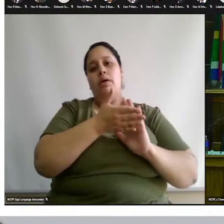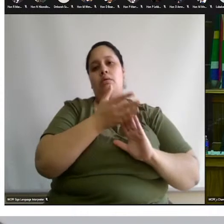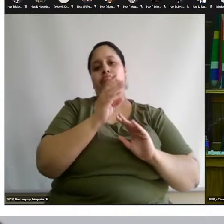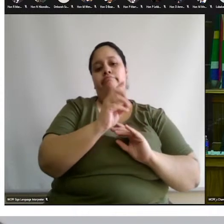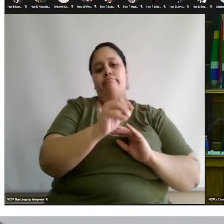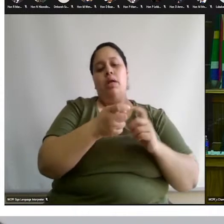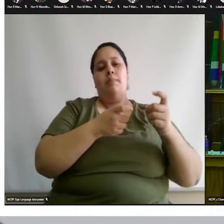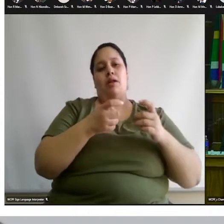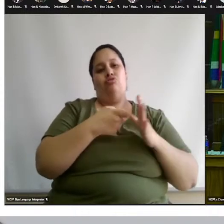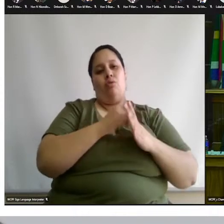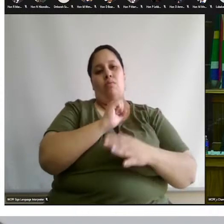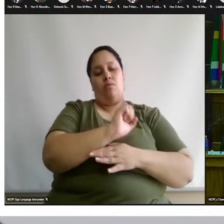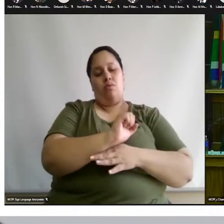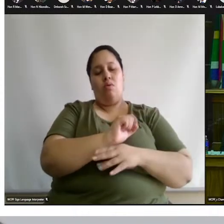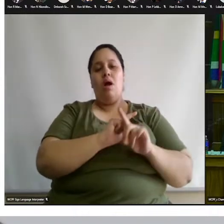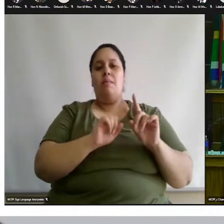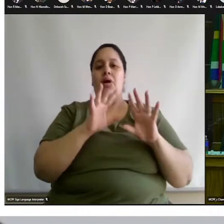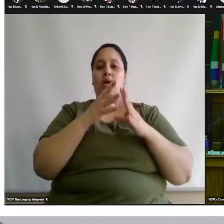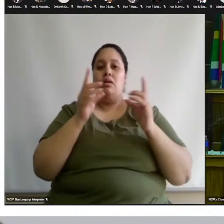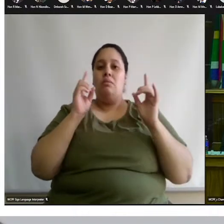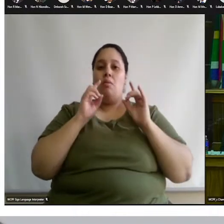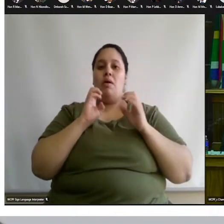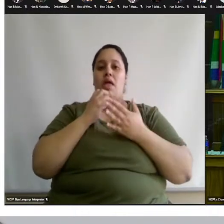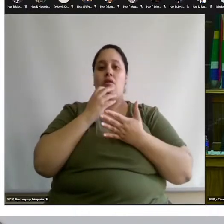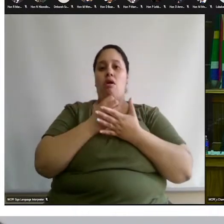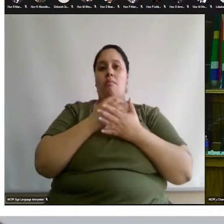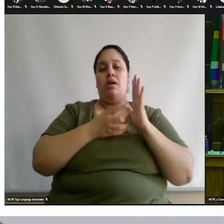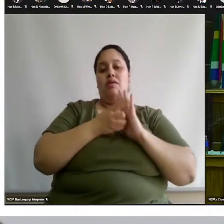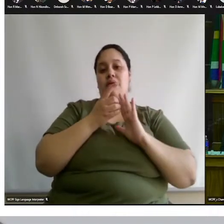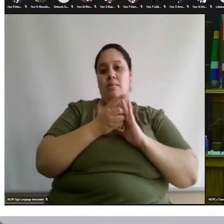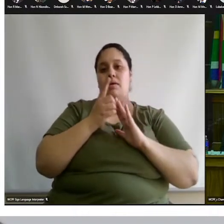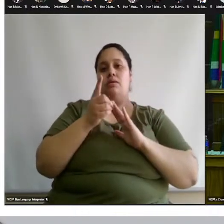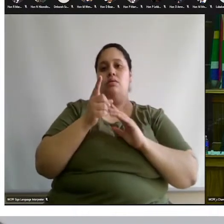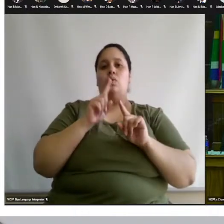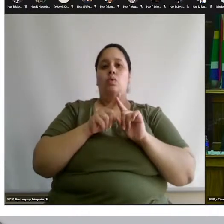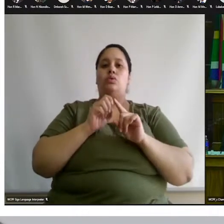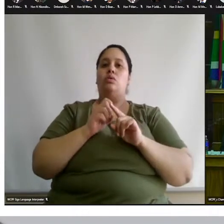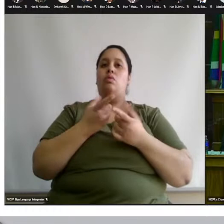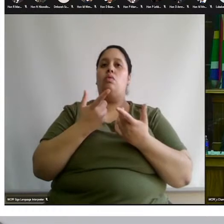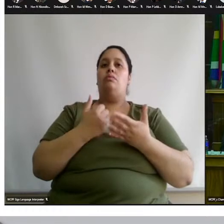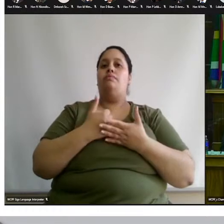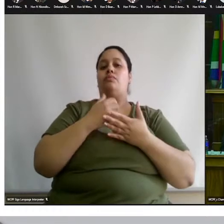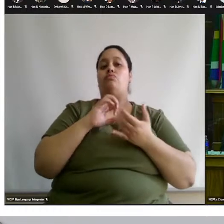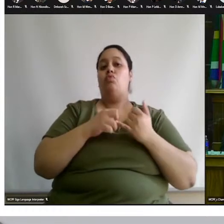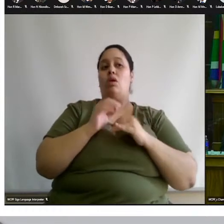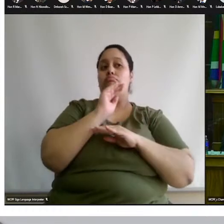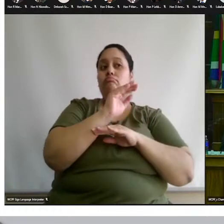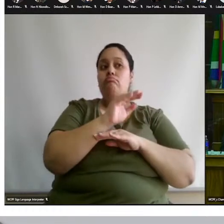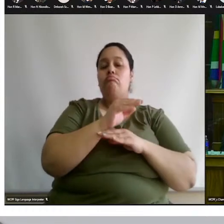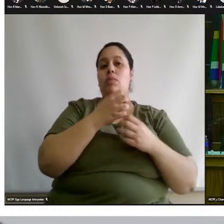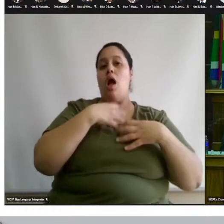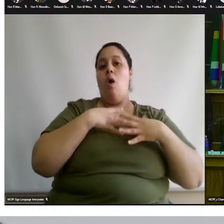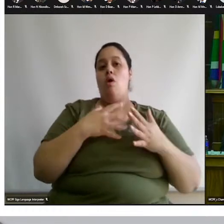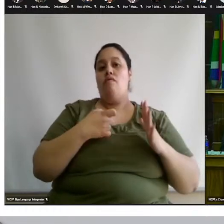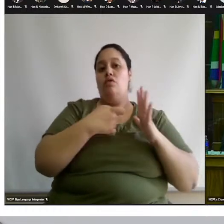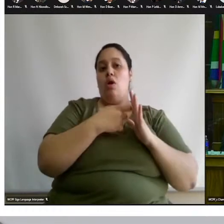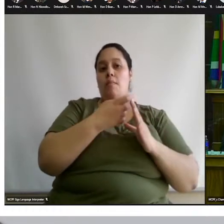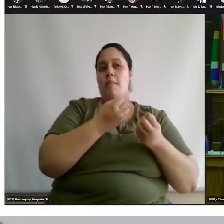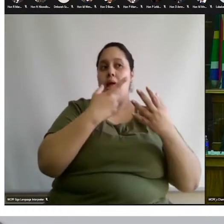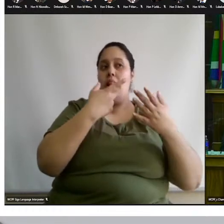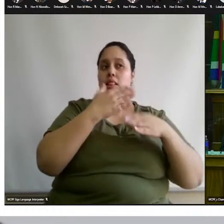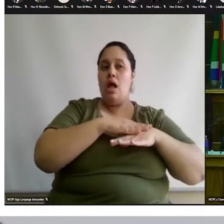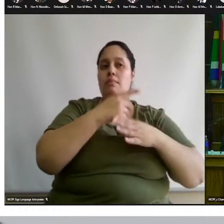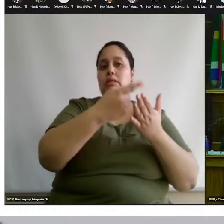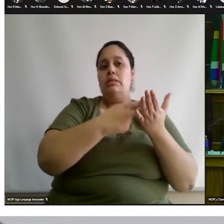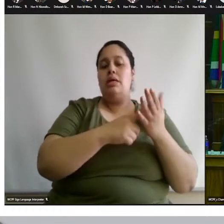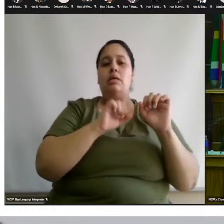of the store. The Department of Economic Development also reached out to the store owner on several occasions to discuss